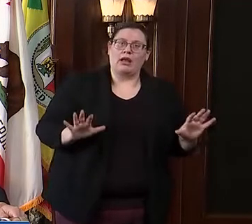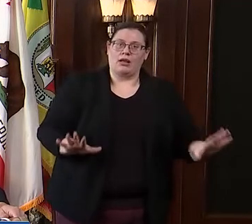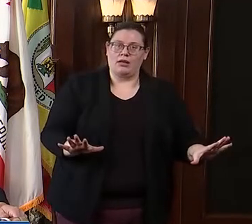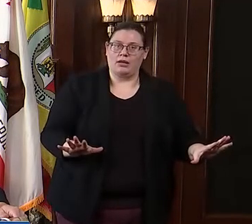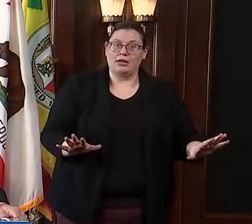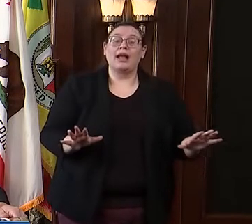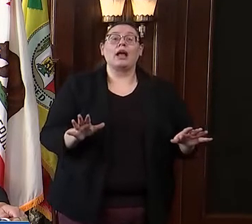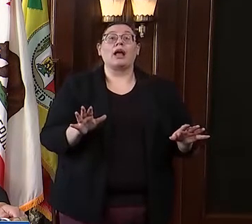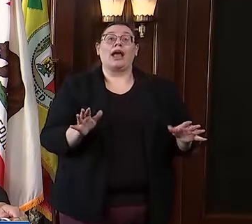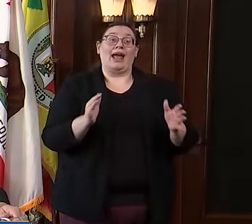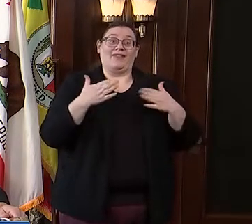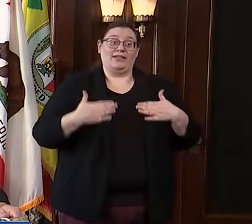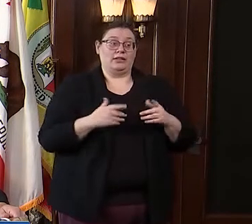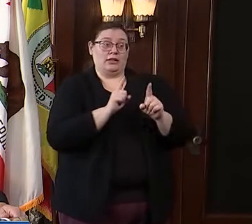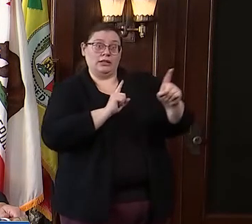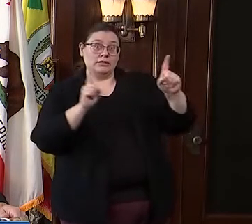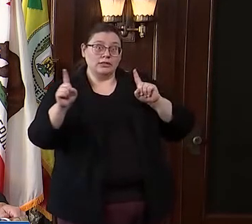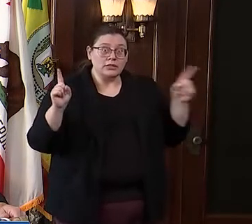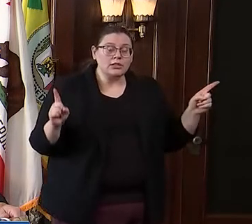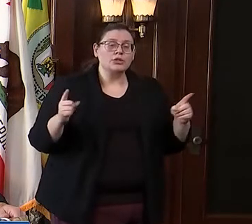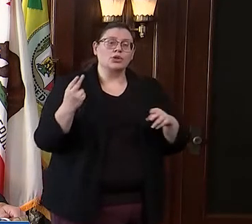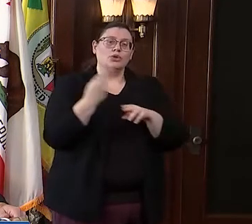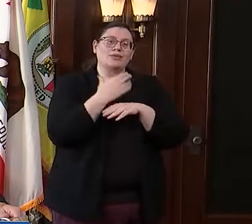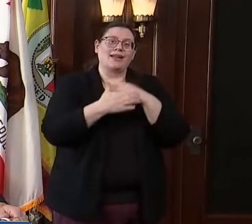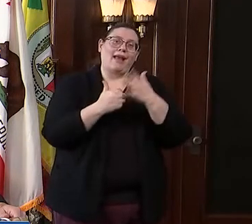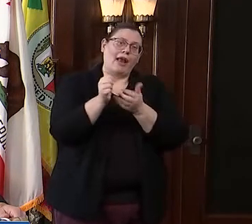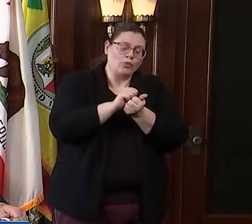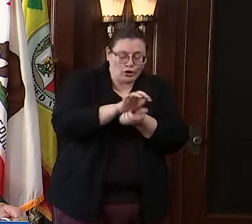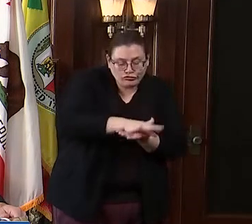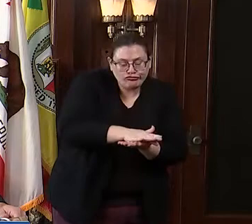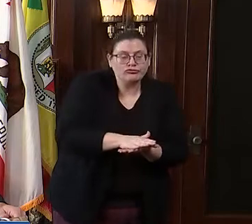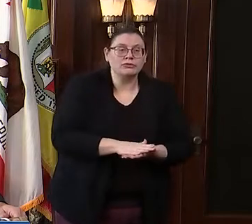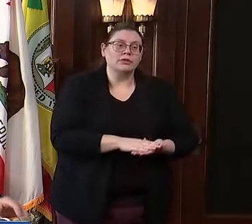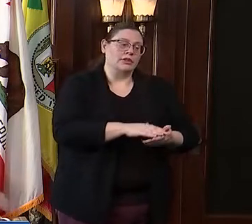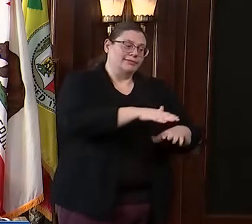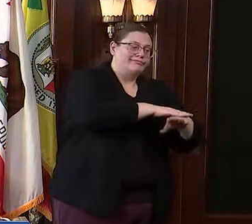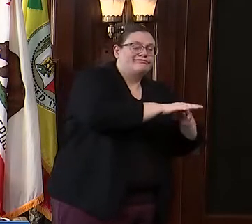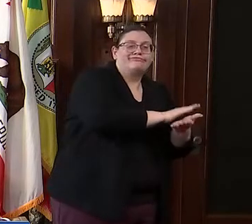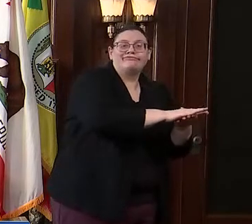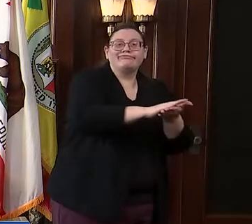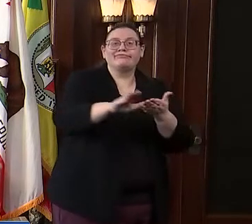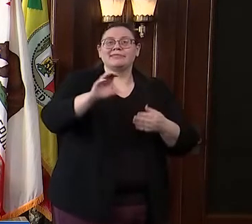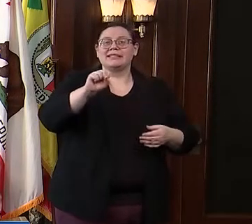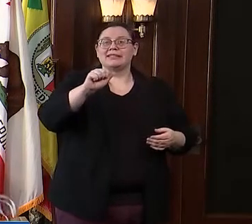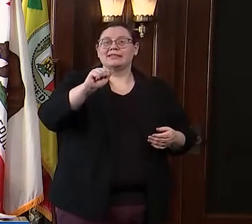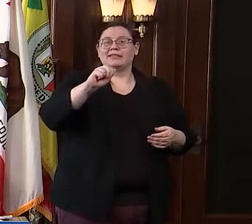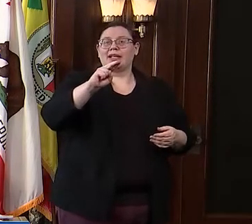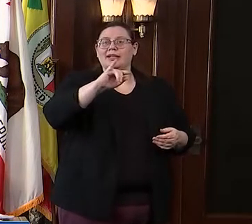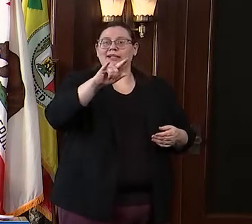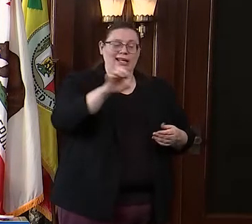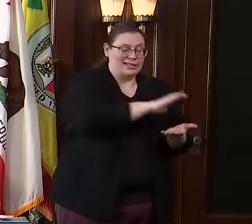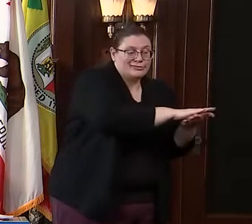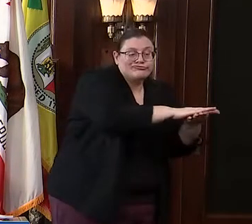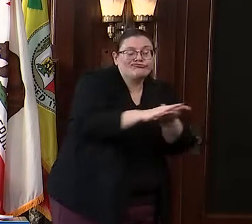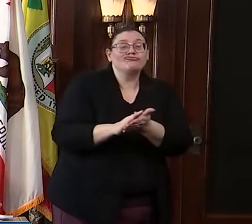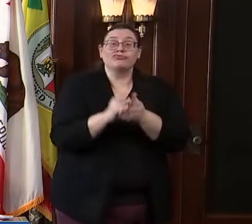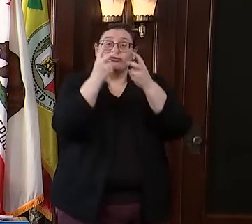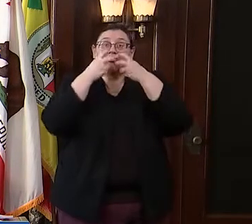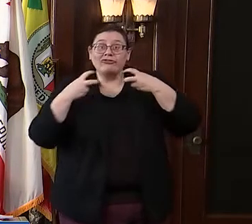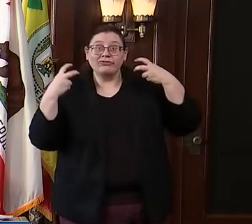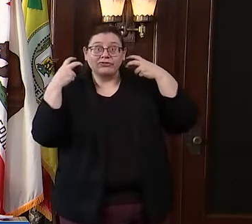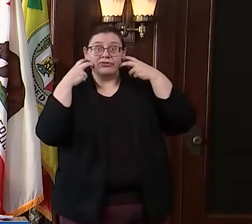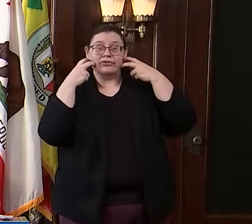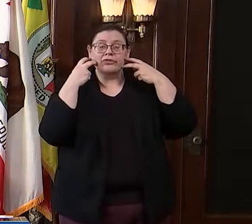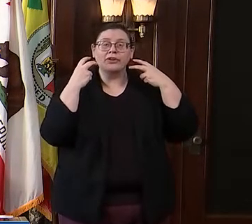physical distancing, washing our hands, sanitizing surfaces, wearing a face covering, these are not